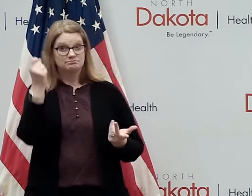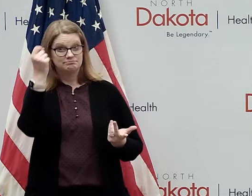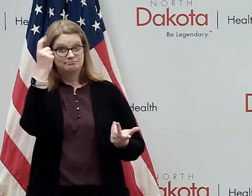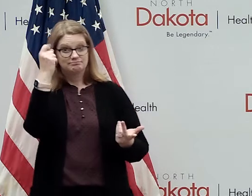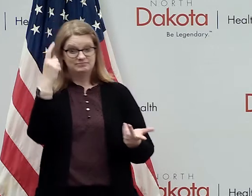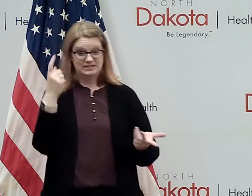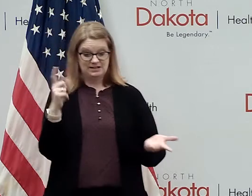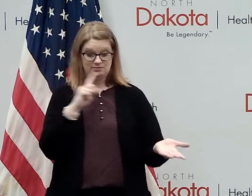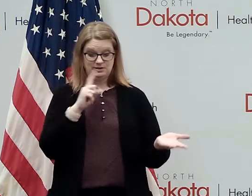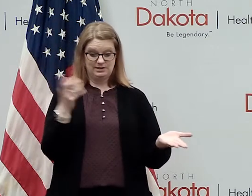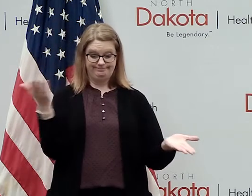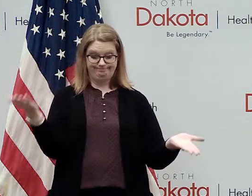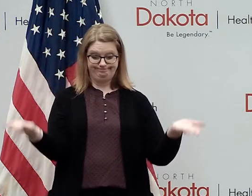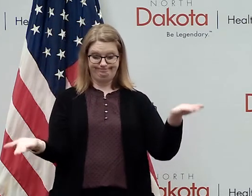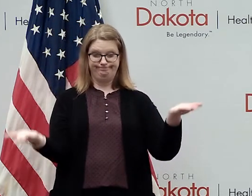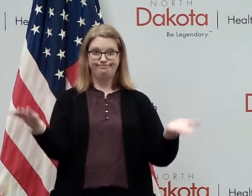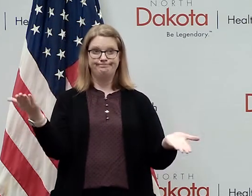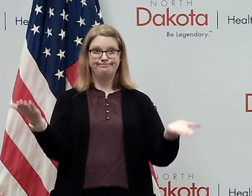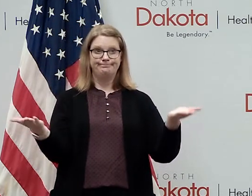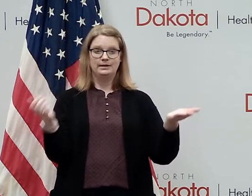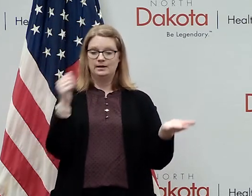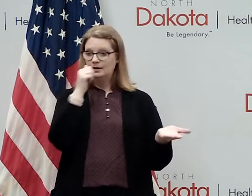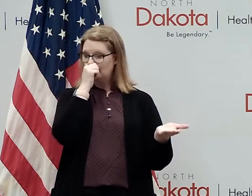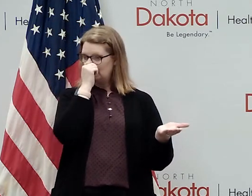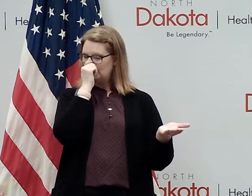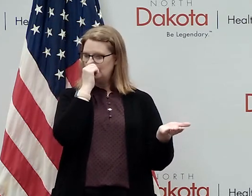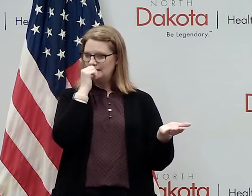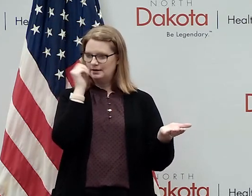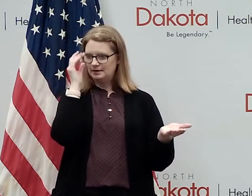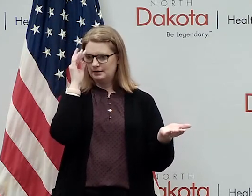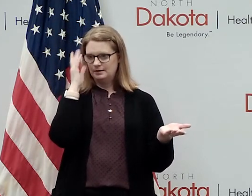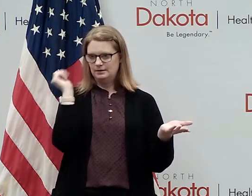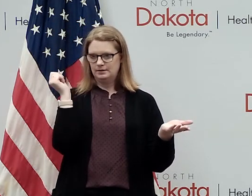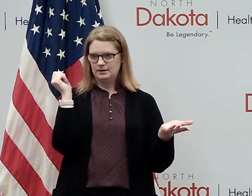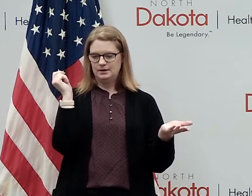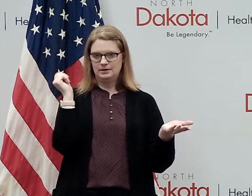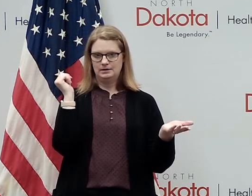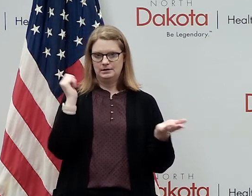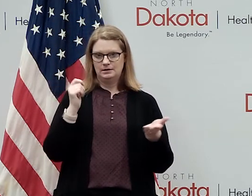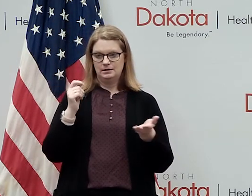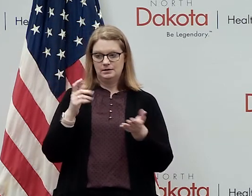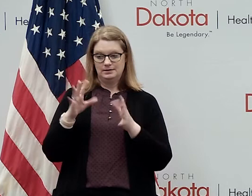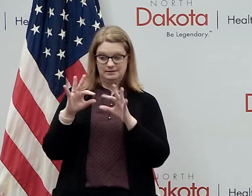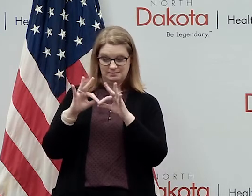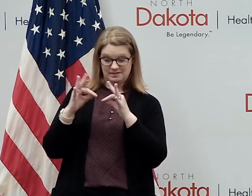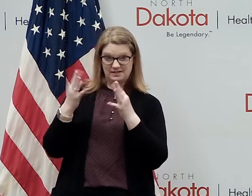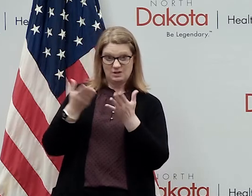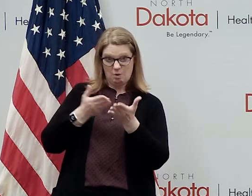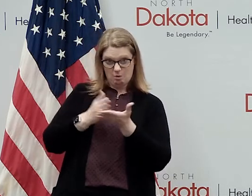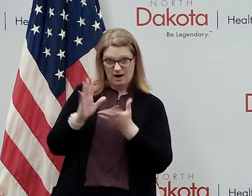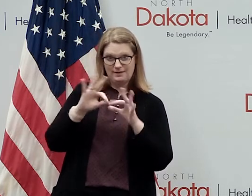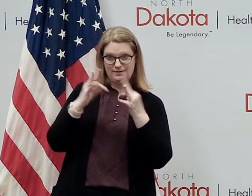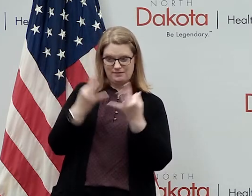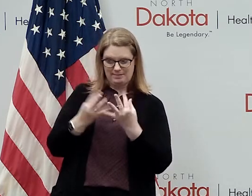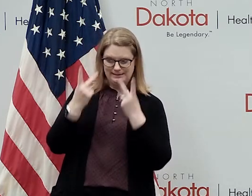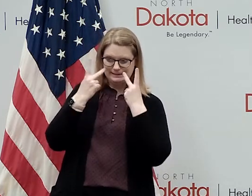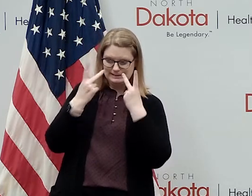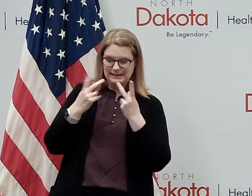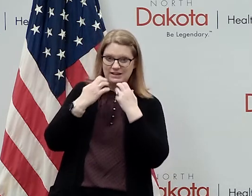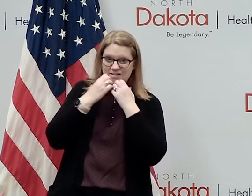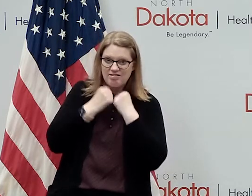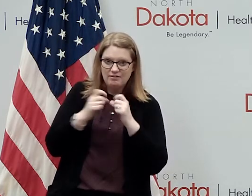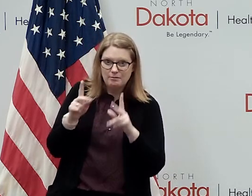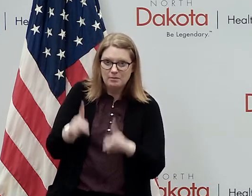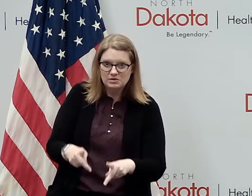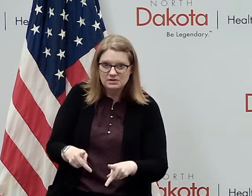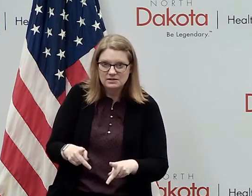this is we have the rights of families to see their loved one. We